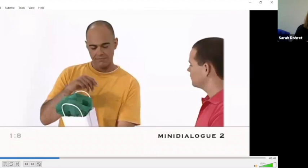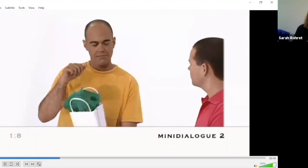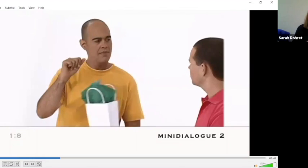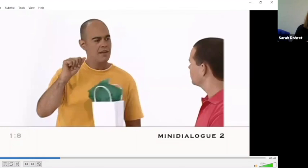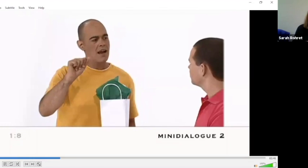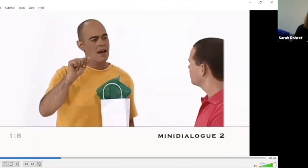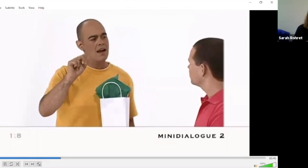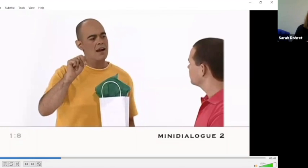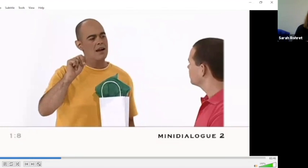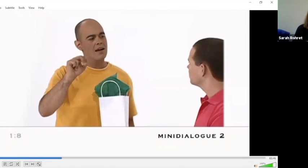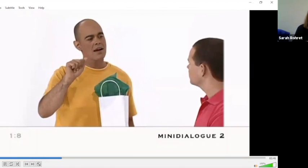Okay.